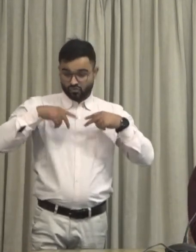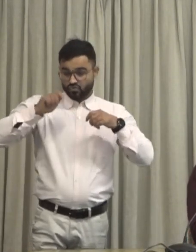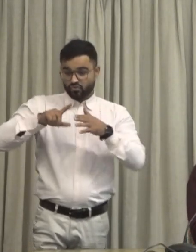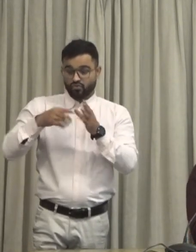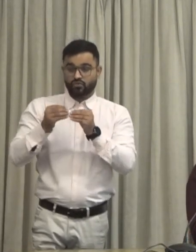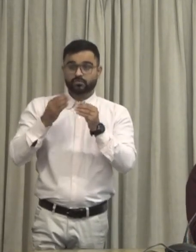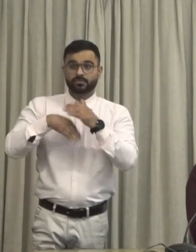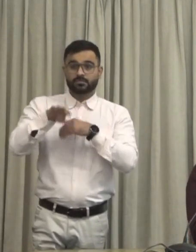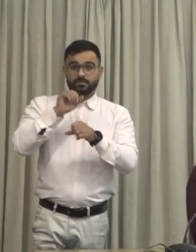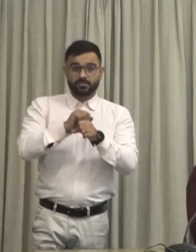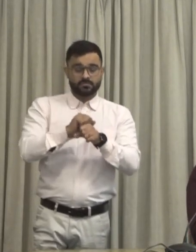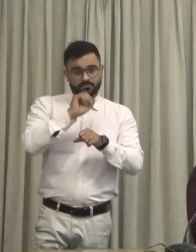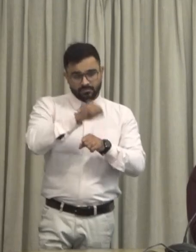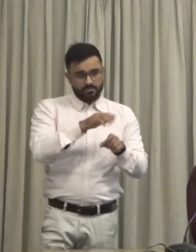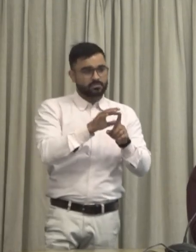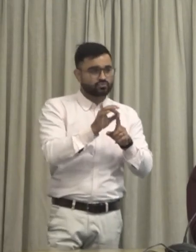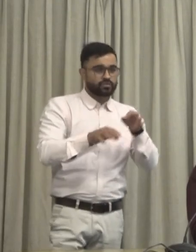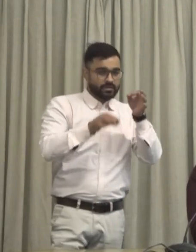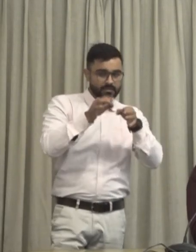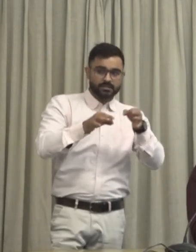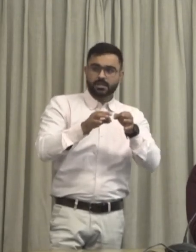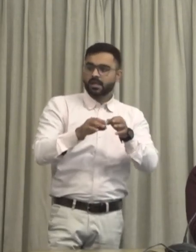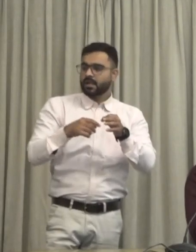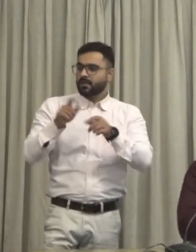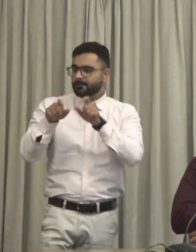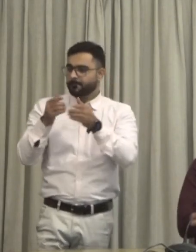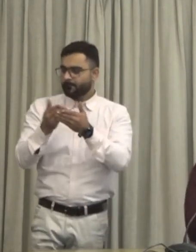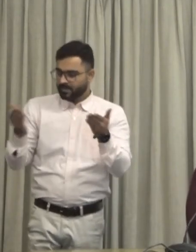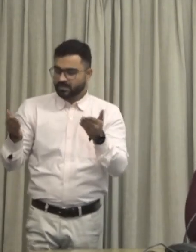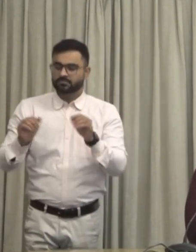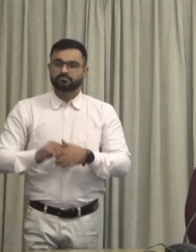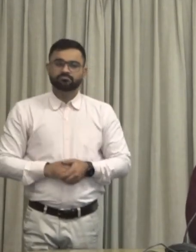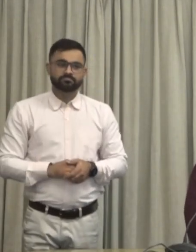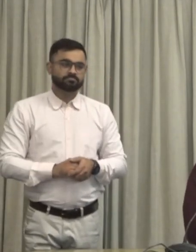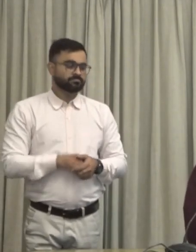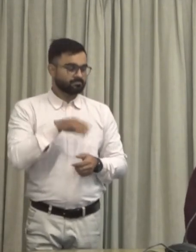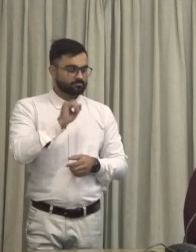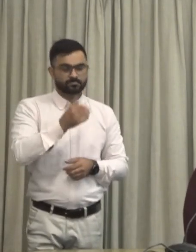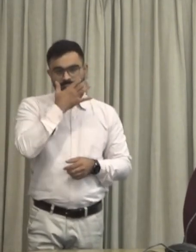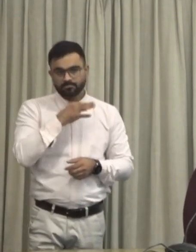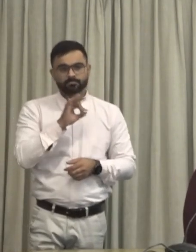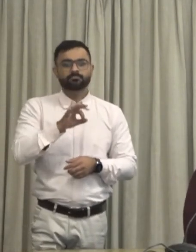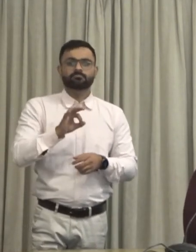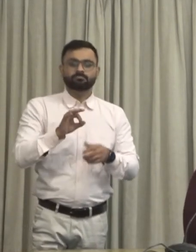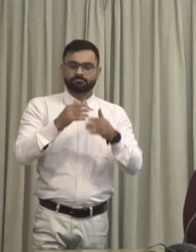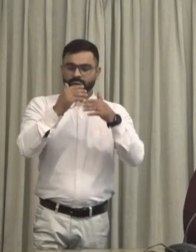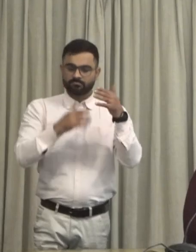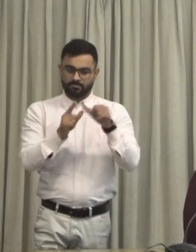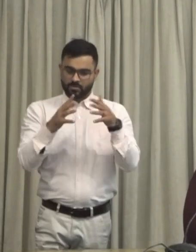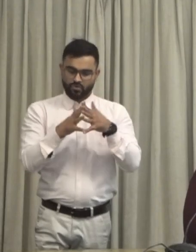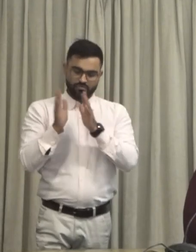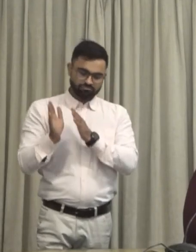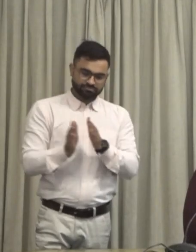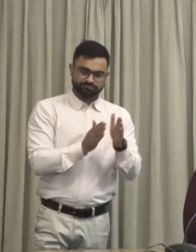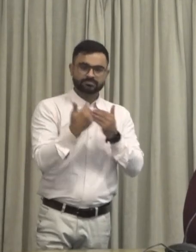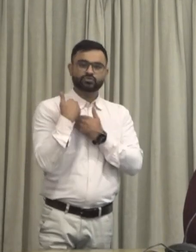job is to actually, of course, it does do justice in each individual case, but it also has a duty to lay down the law